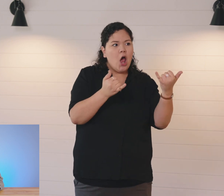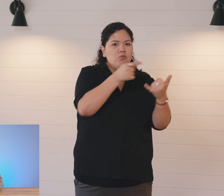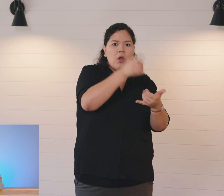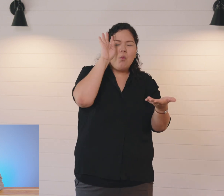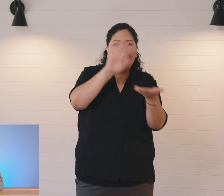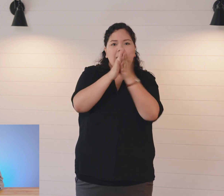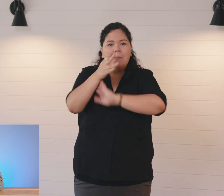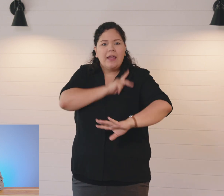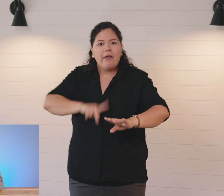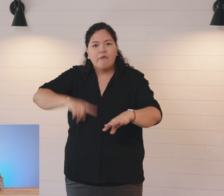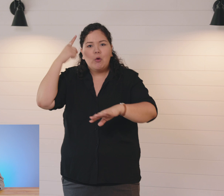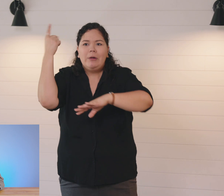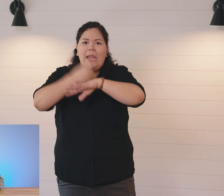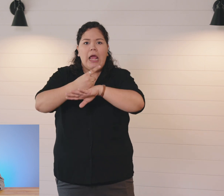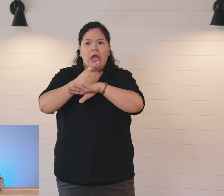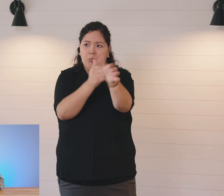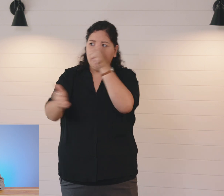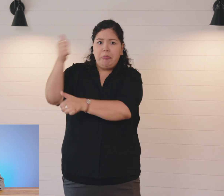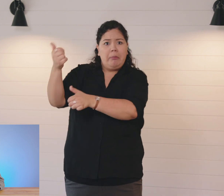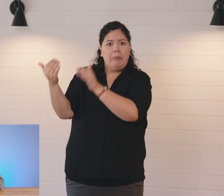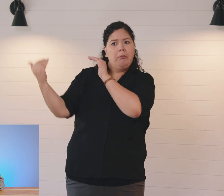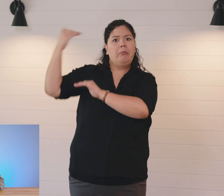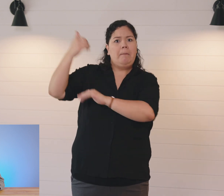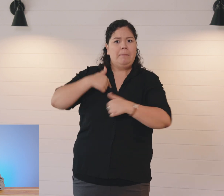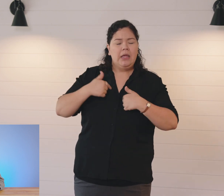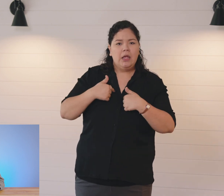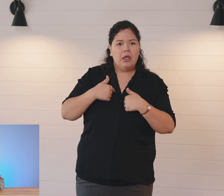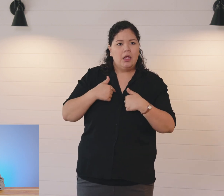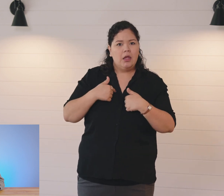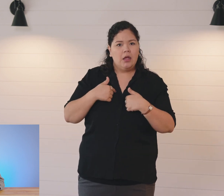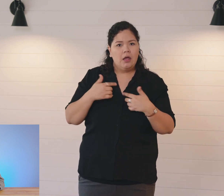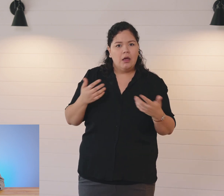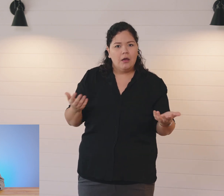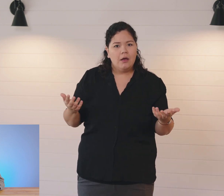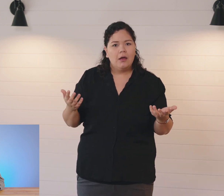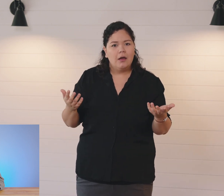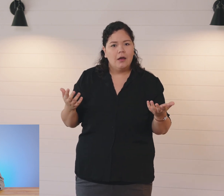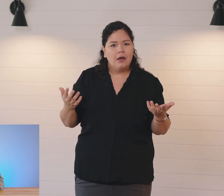king for the day, and outrank the one who's leading him, who will be Haman.